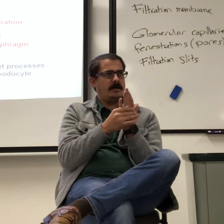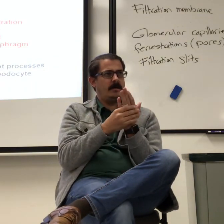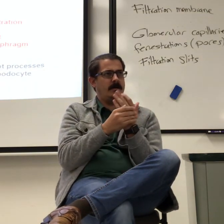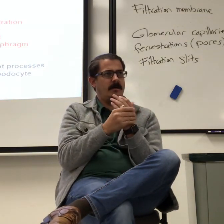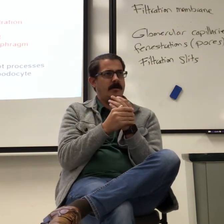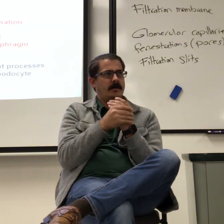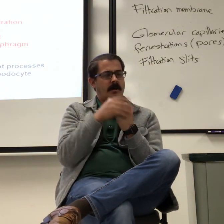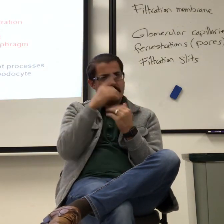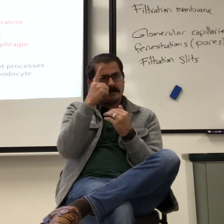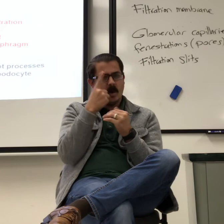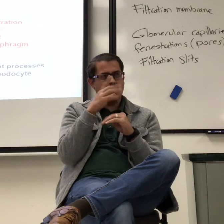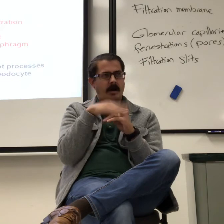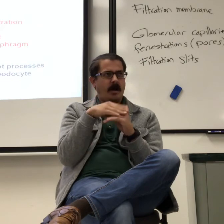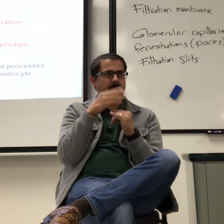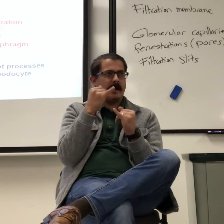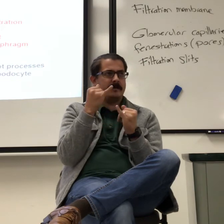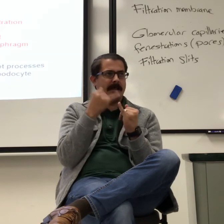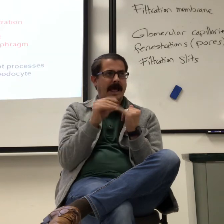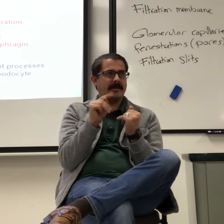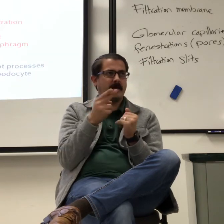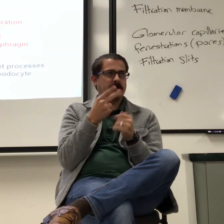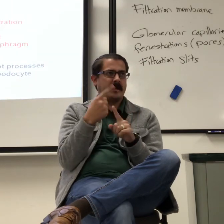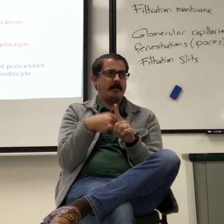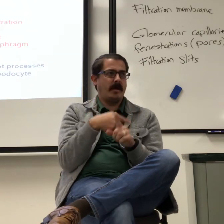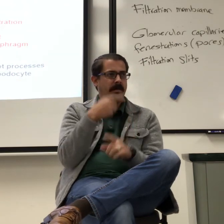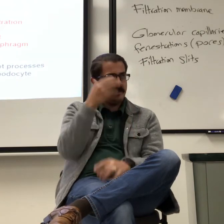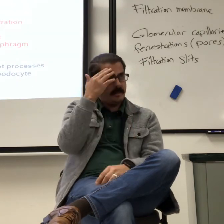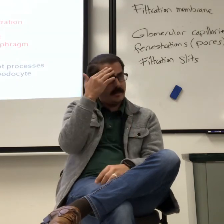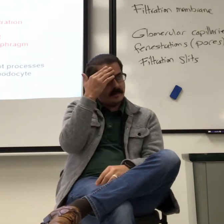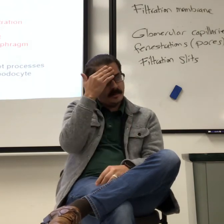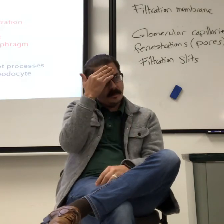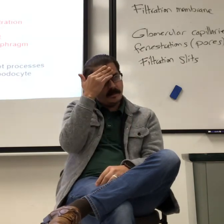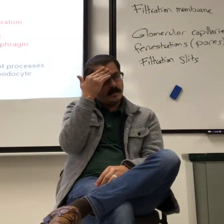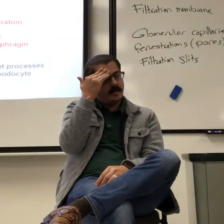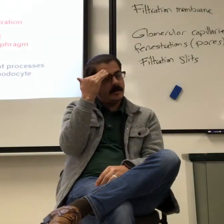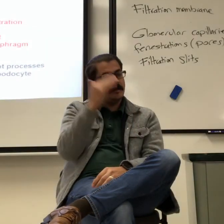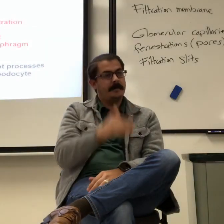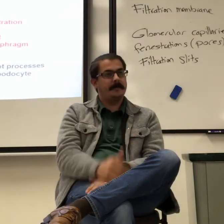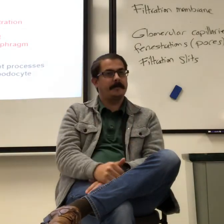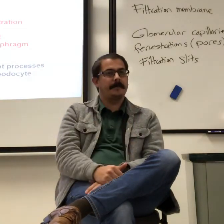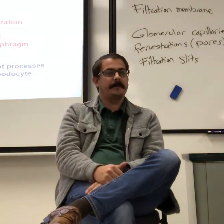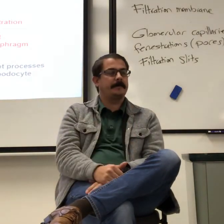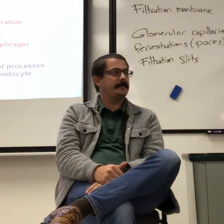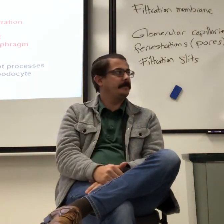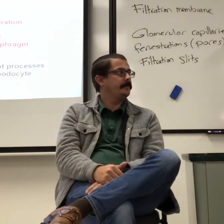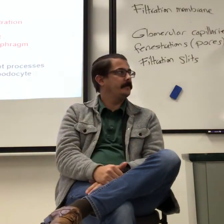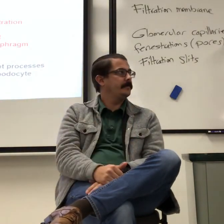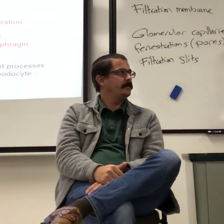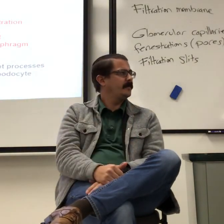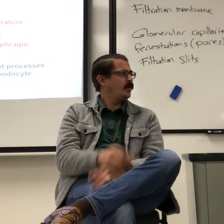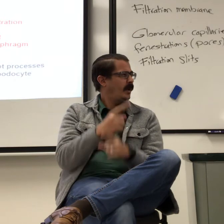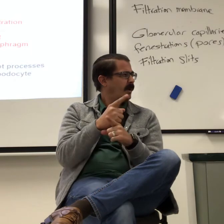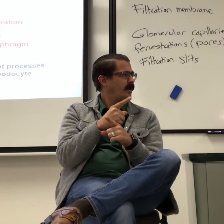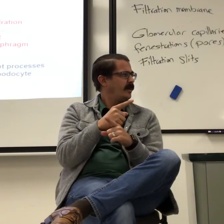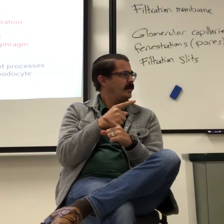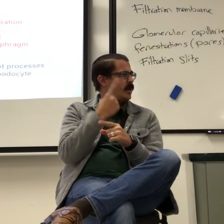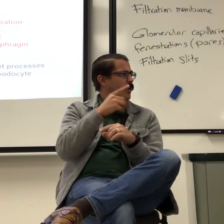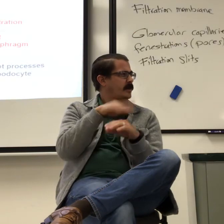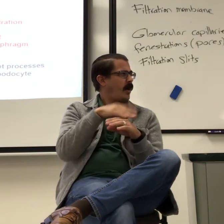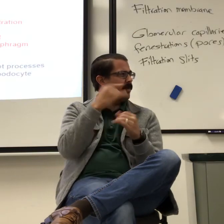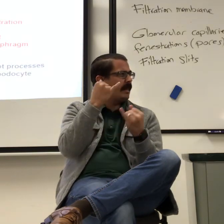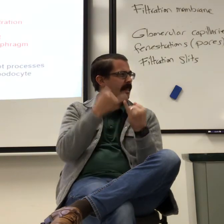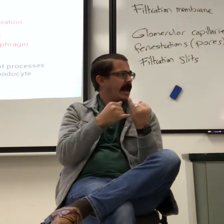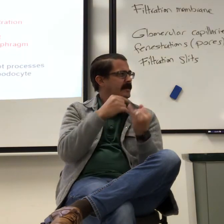70 nanometers. It's a much bigger hole. That's why you need the slits to limit what's filtered. So I'll just draw a line from there to there.